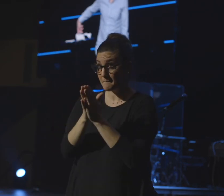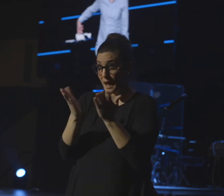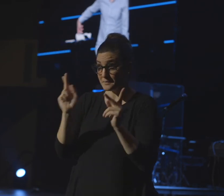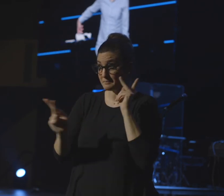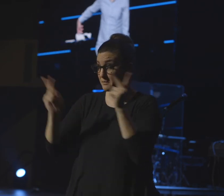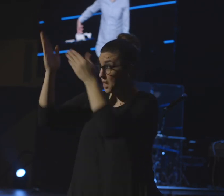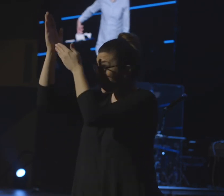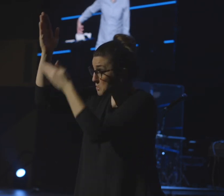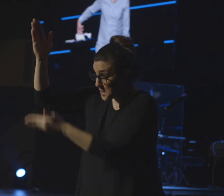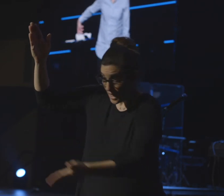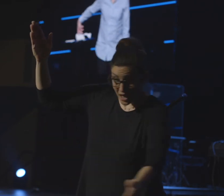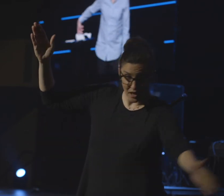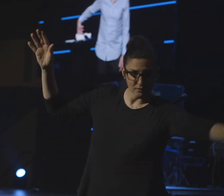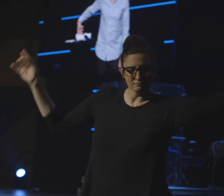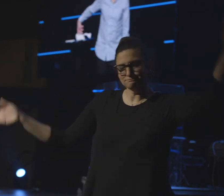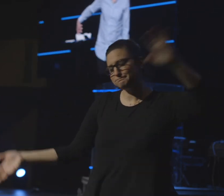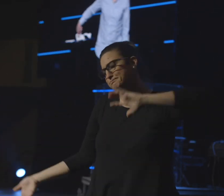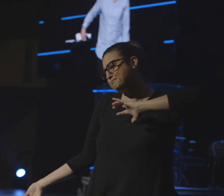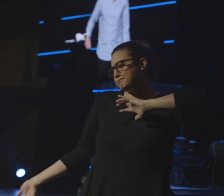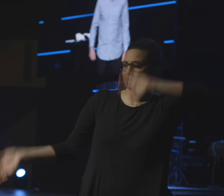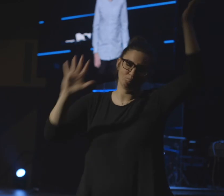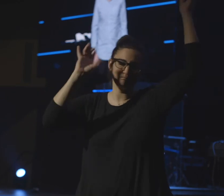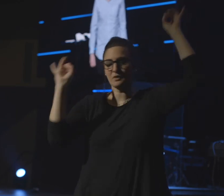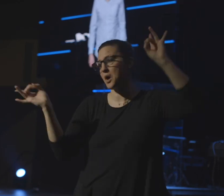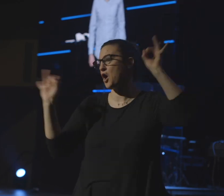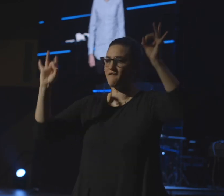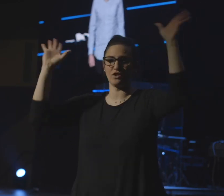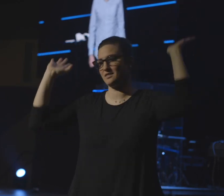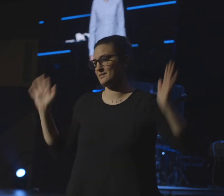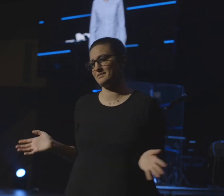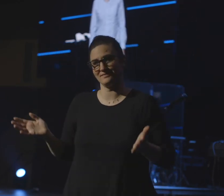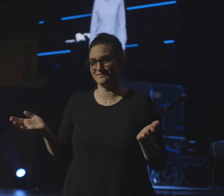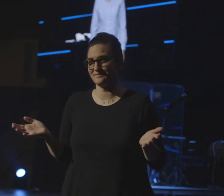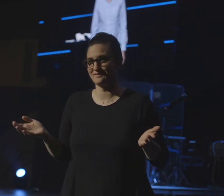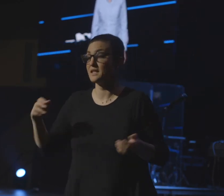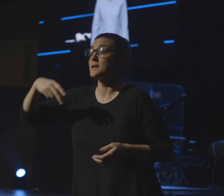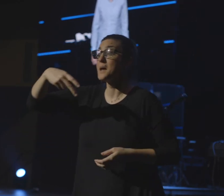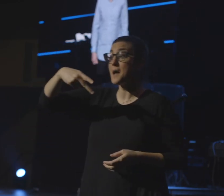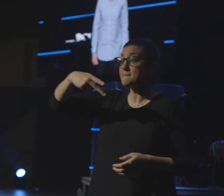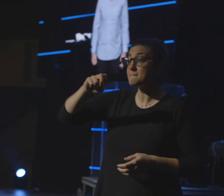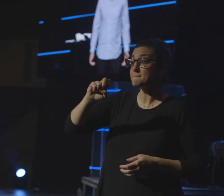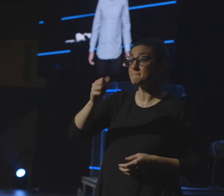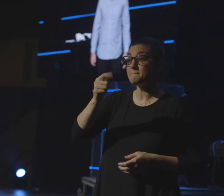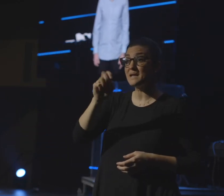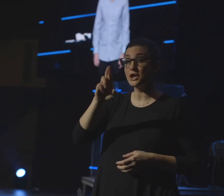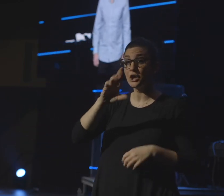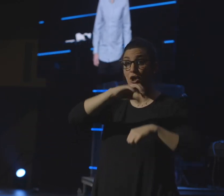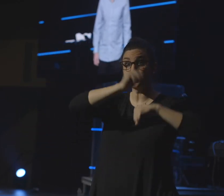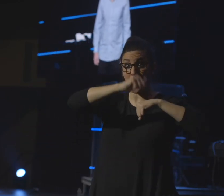Okay. Think about the life of Abraham and Sarah in Genesis 16. Peter, you know? Jesus, never heard of